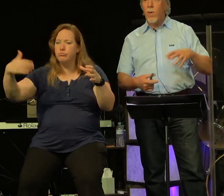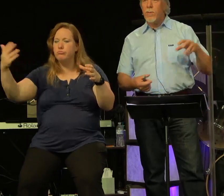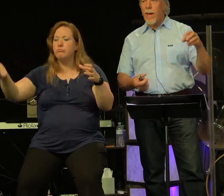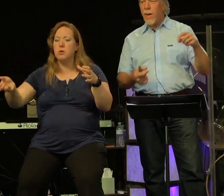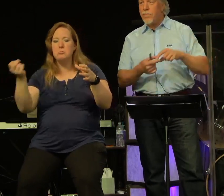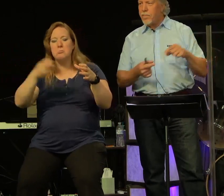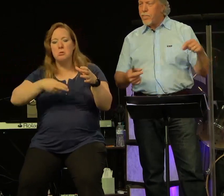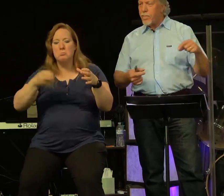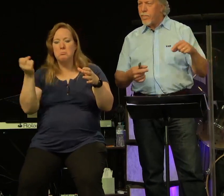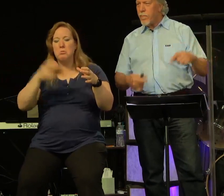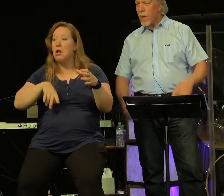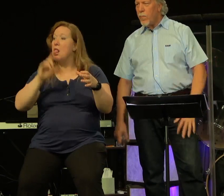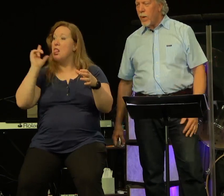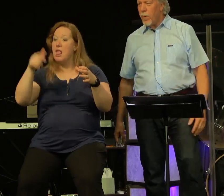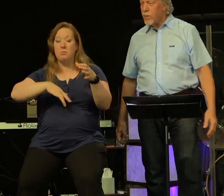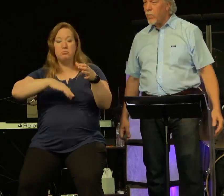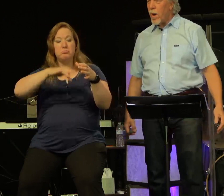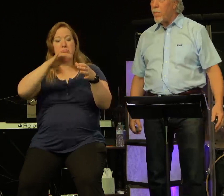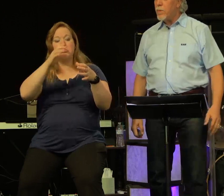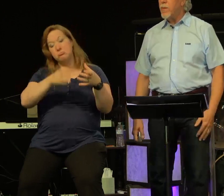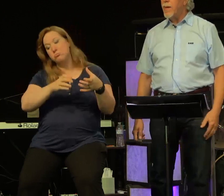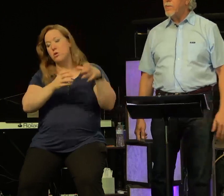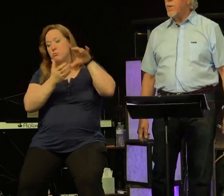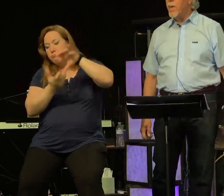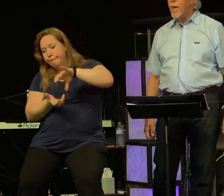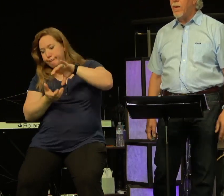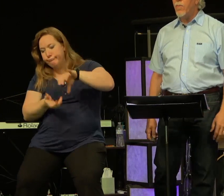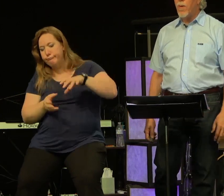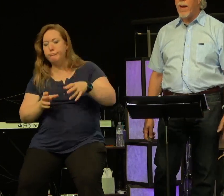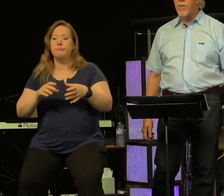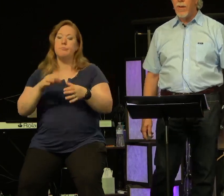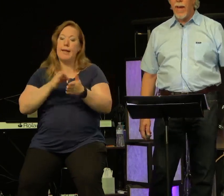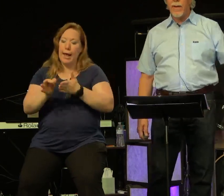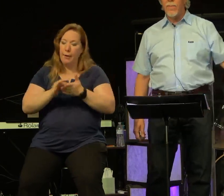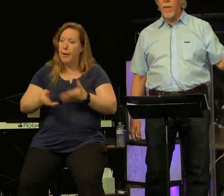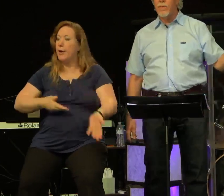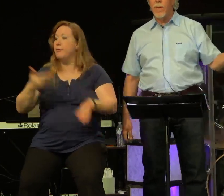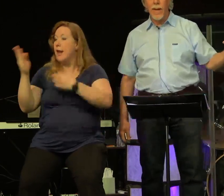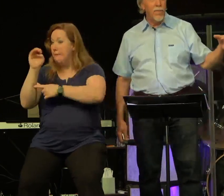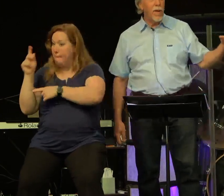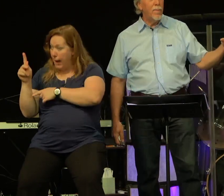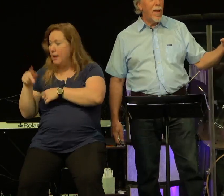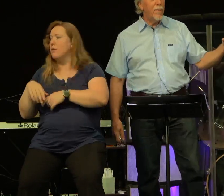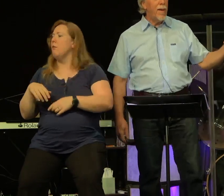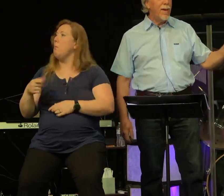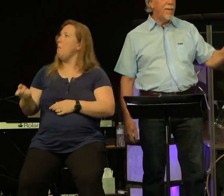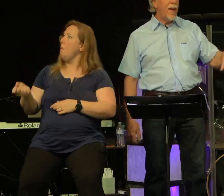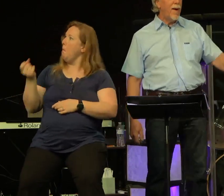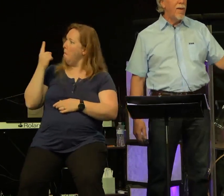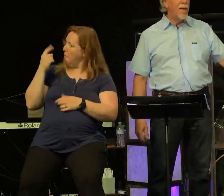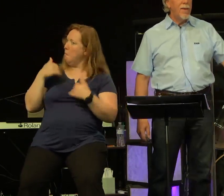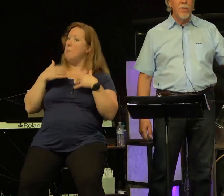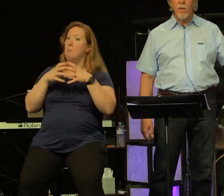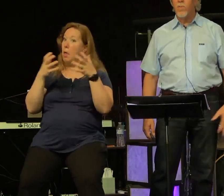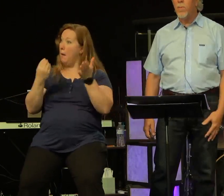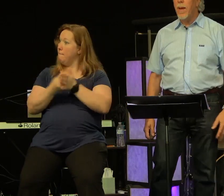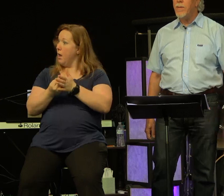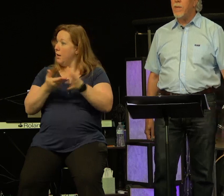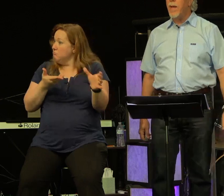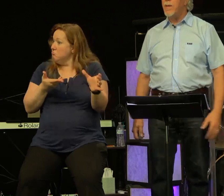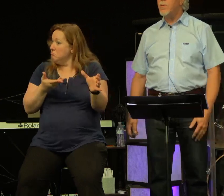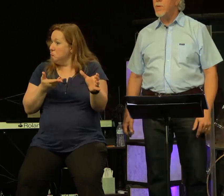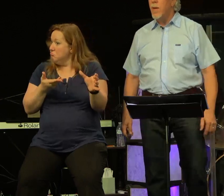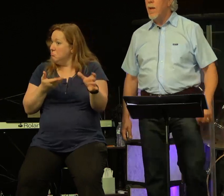those coins out, put them in some wrappers, take it to the bank, and you find out you had a significant amount of money there just from